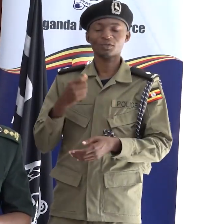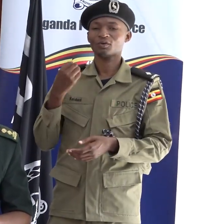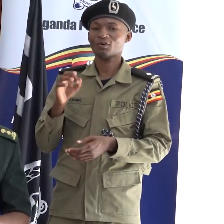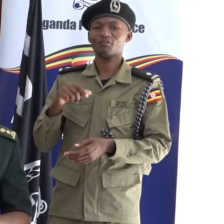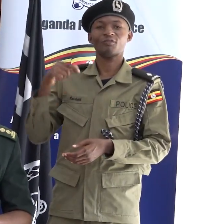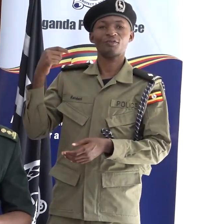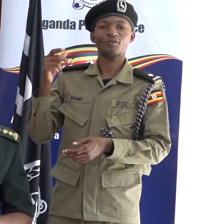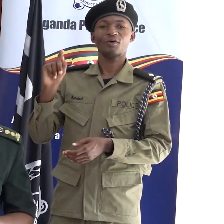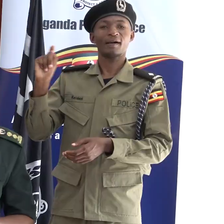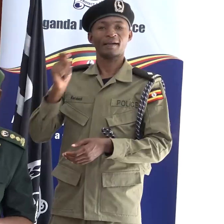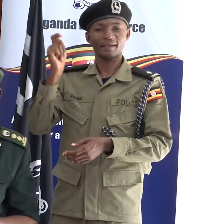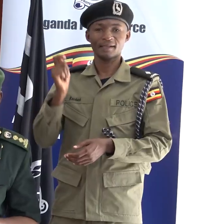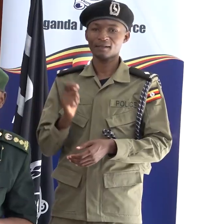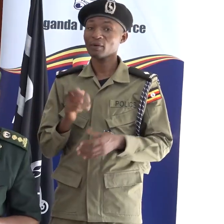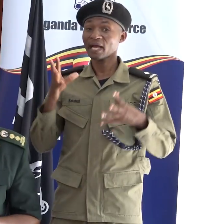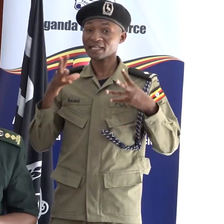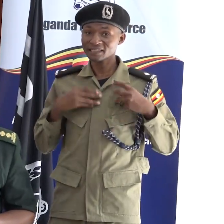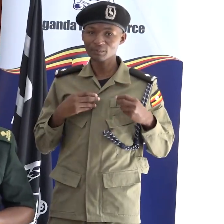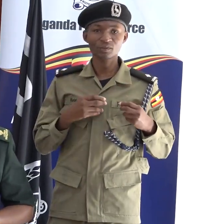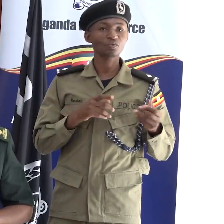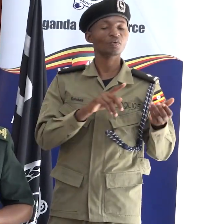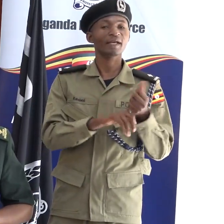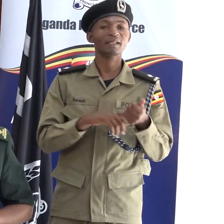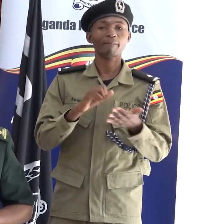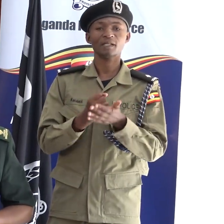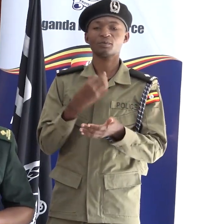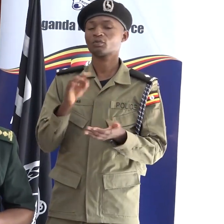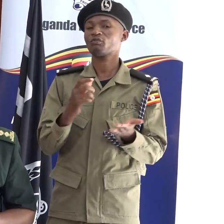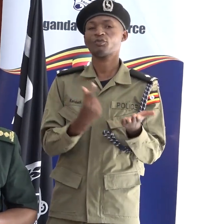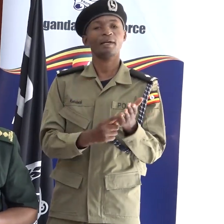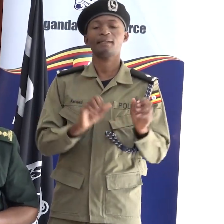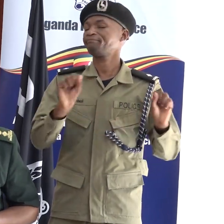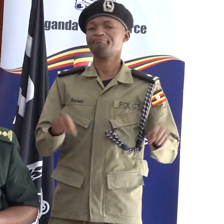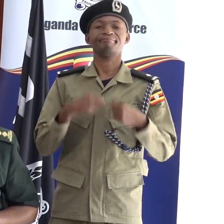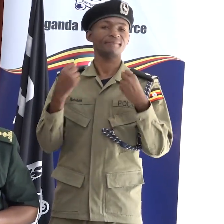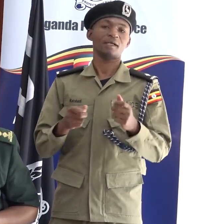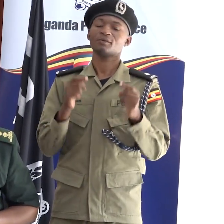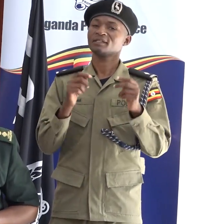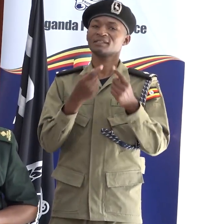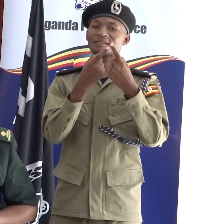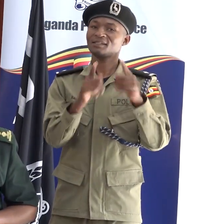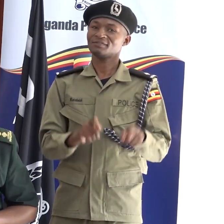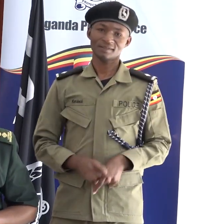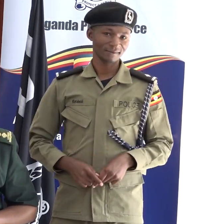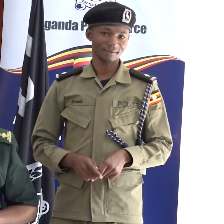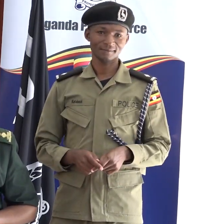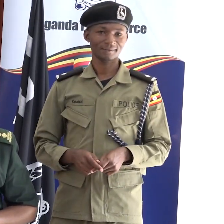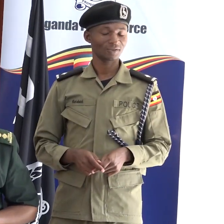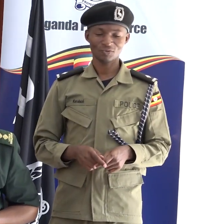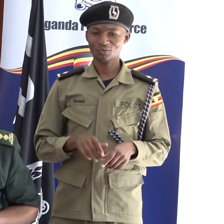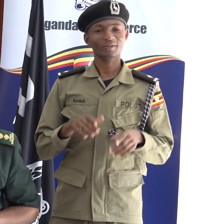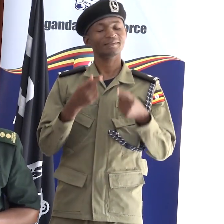allowing them to again process passports of Uganda. Wanochauka muko ku ground.